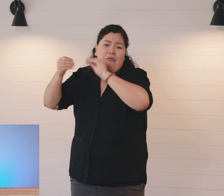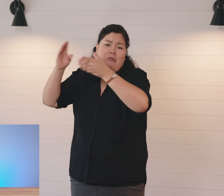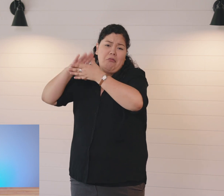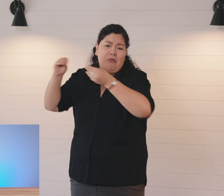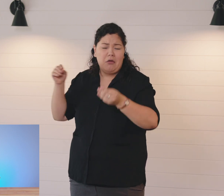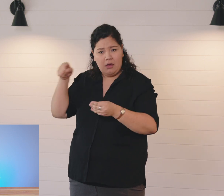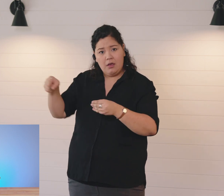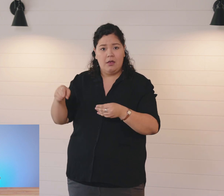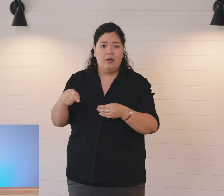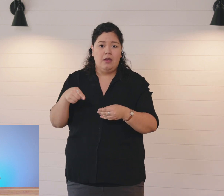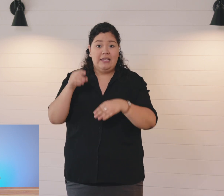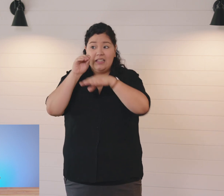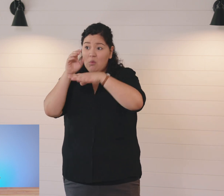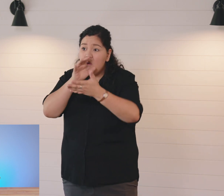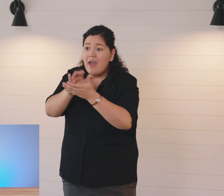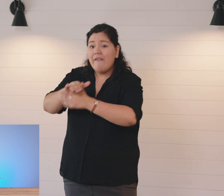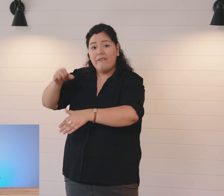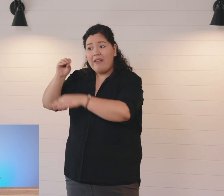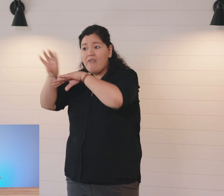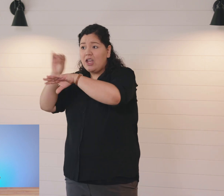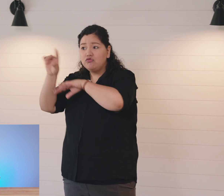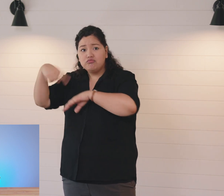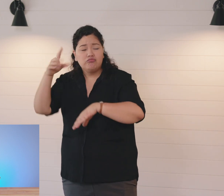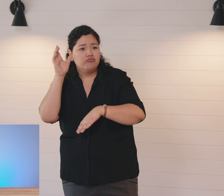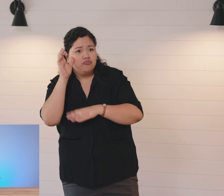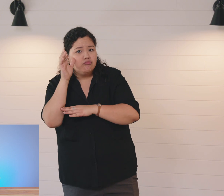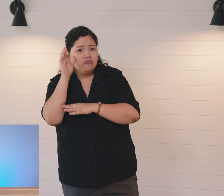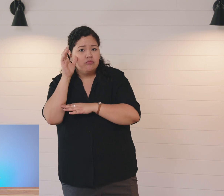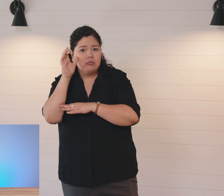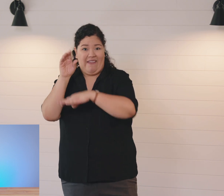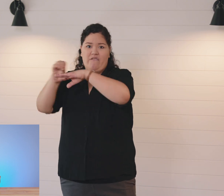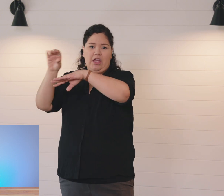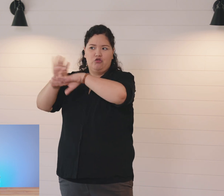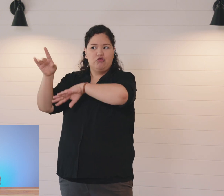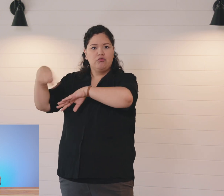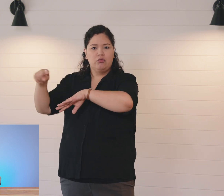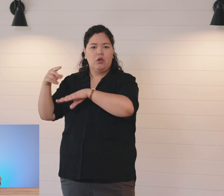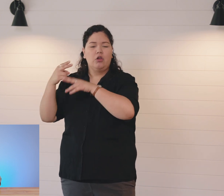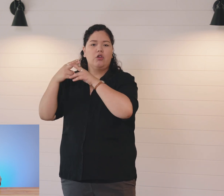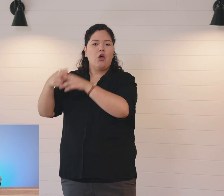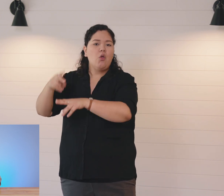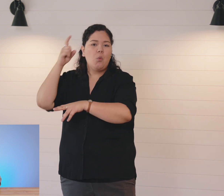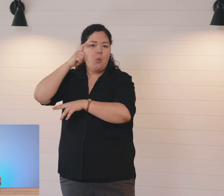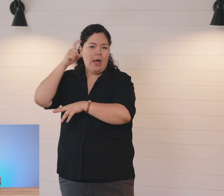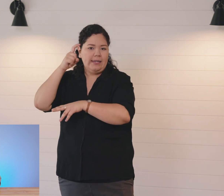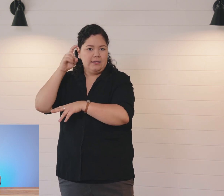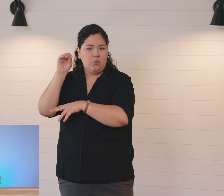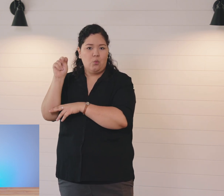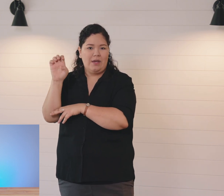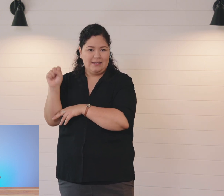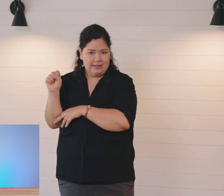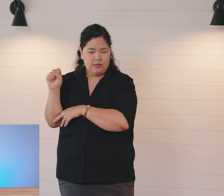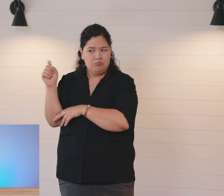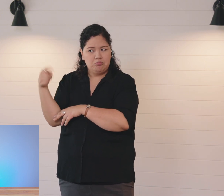what's gone on, and he tells his advisors. Those advisors, the actual language that's used to describe them is they are called the wise ones.